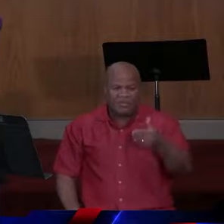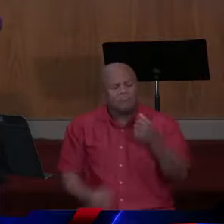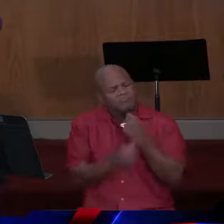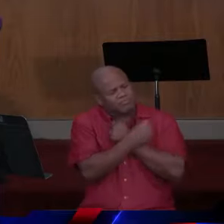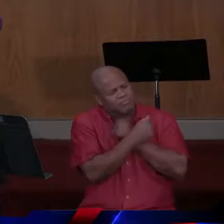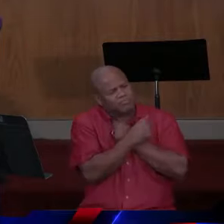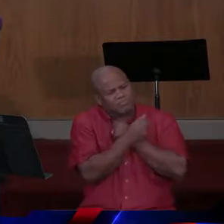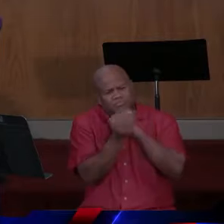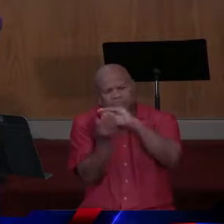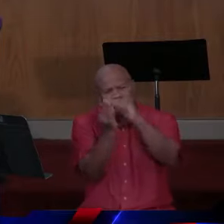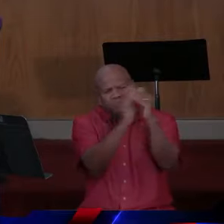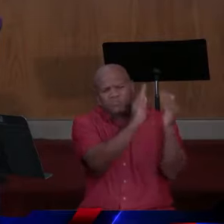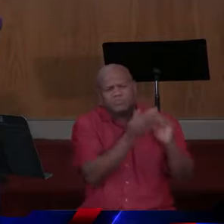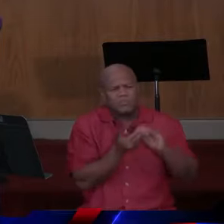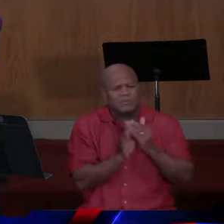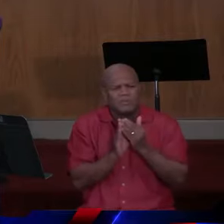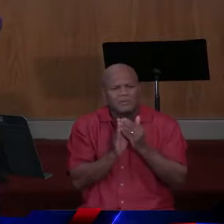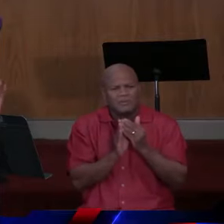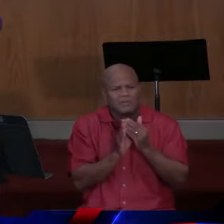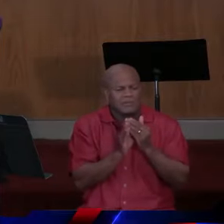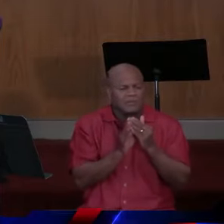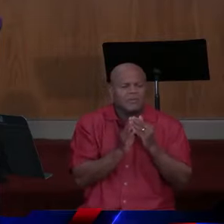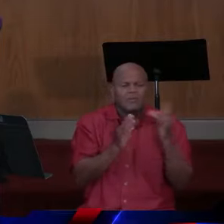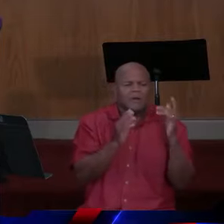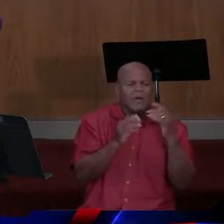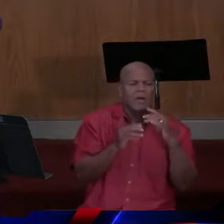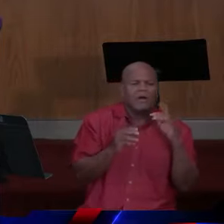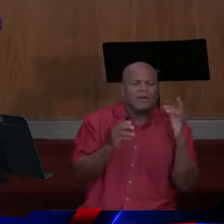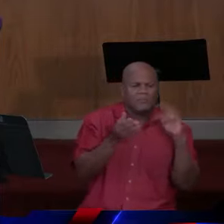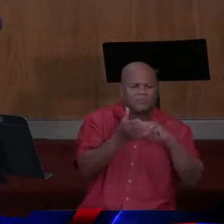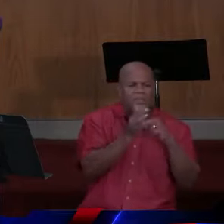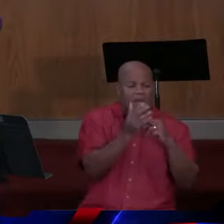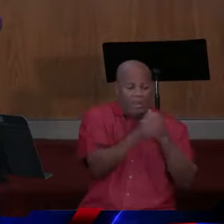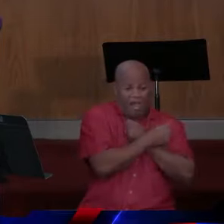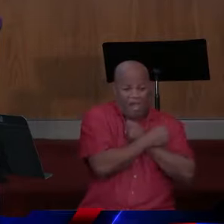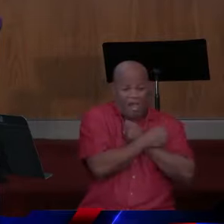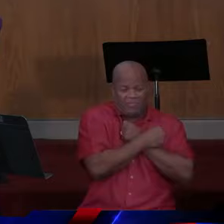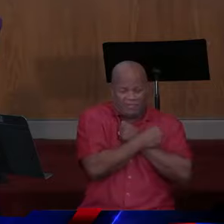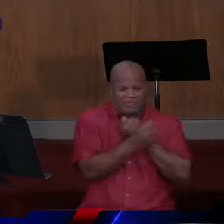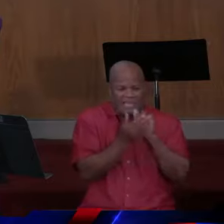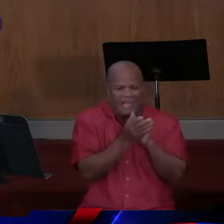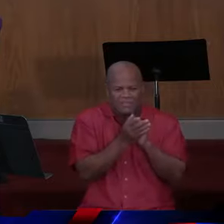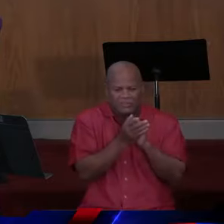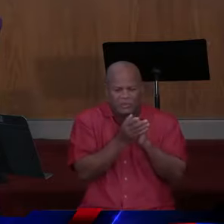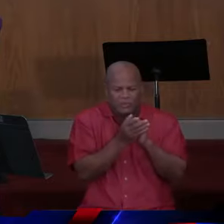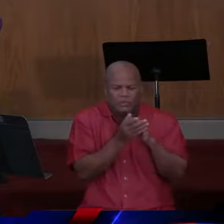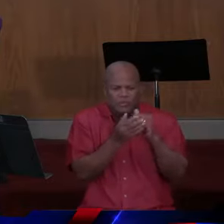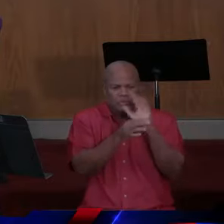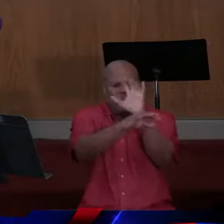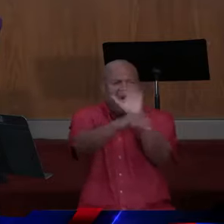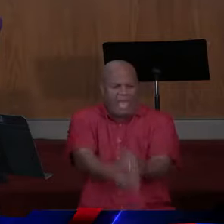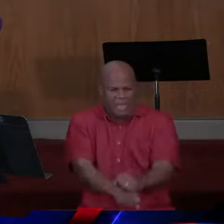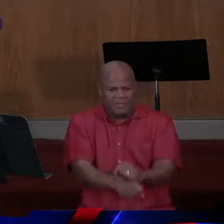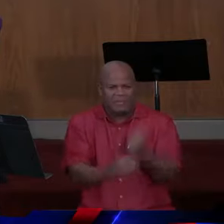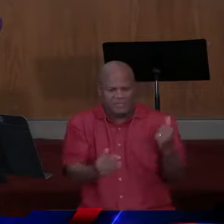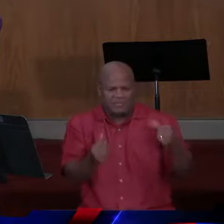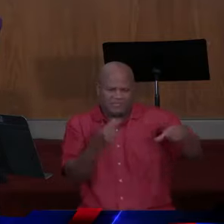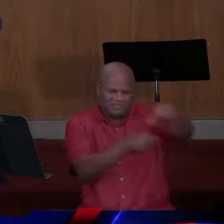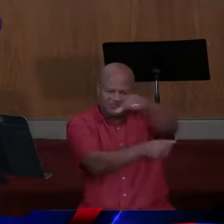say, love is the modus operandi of this new fellowship. I tell you, it's a blessed